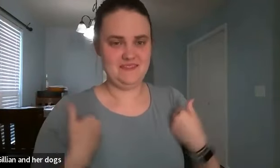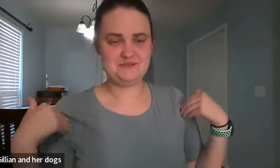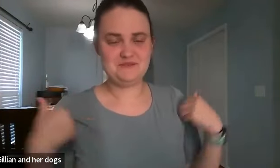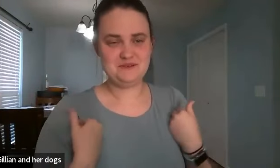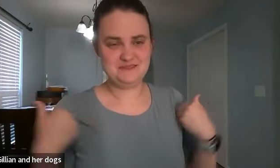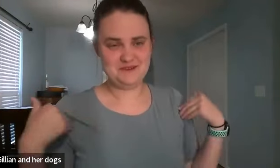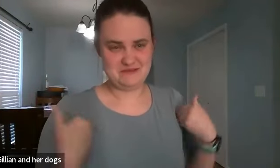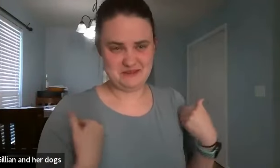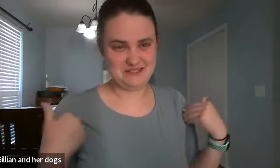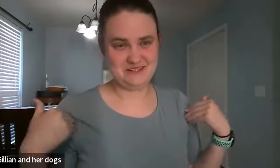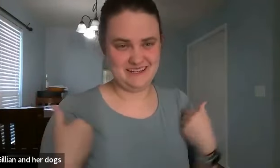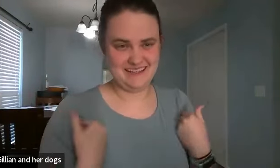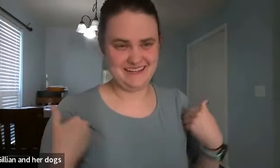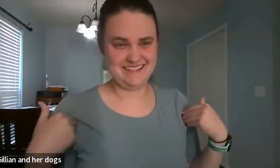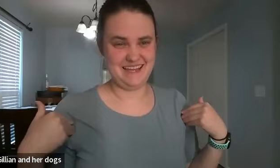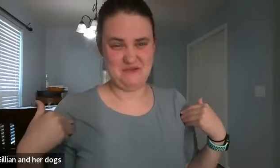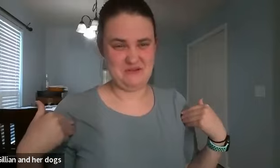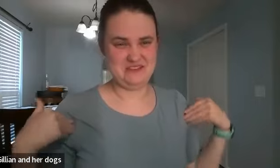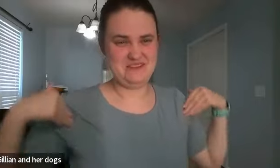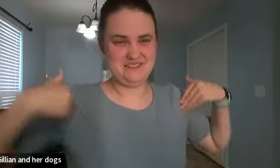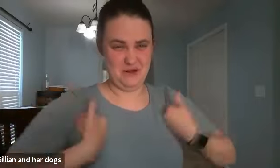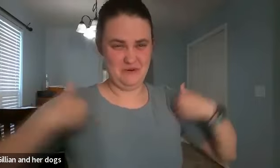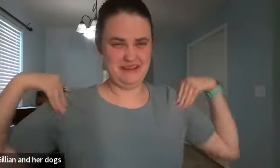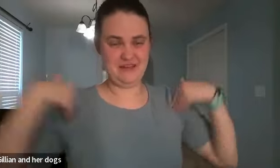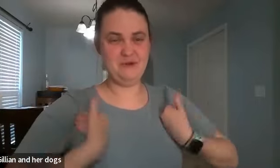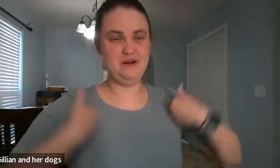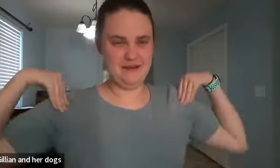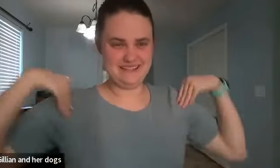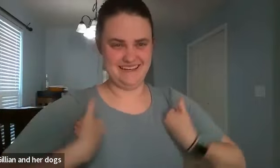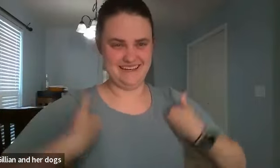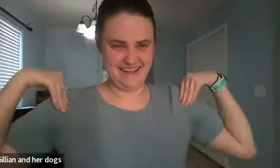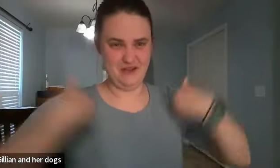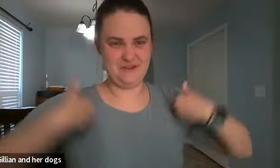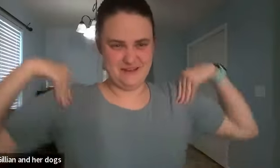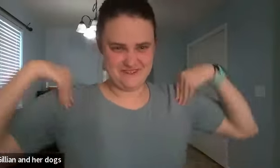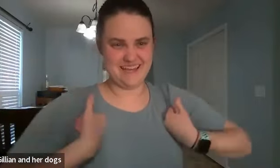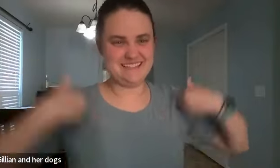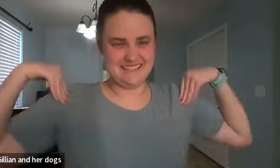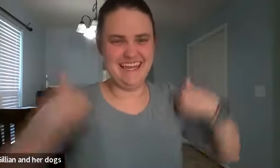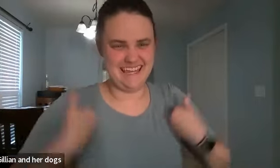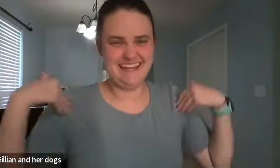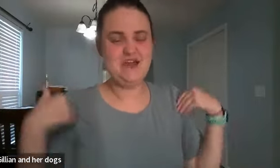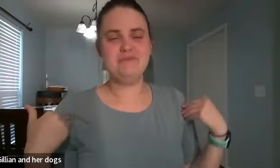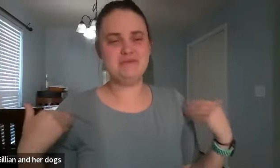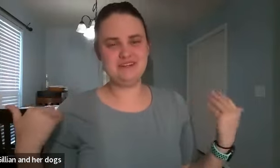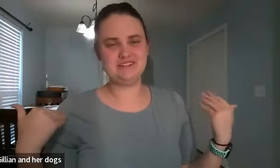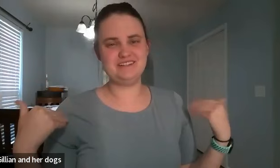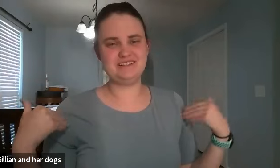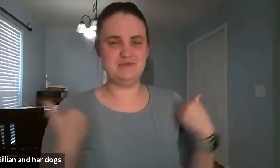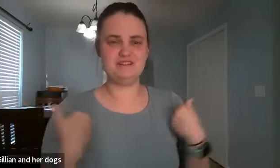This one's always a fun one when you're starting it because, like, I won't lie, you guys have always, like, everyone always like overemphasizes it. But when you start to sign it more, it's like